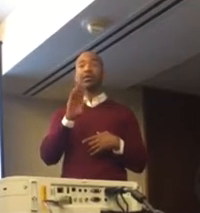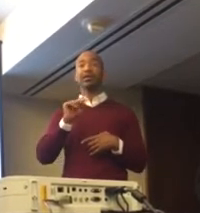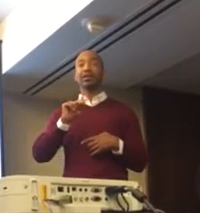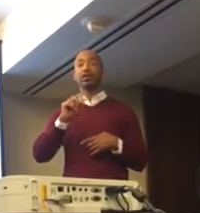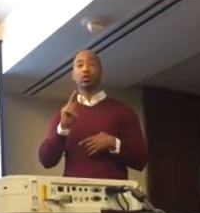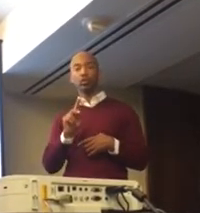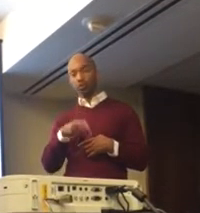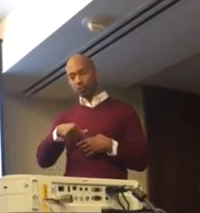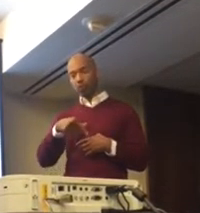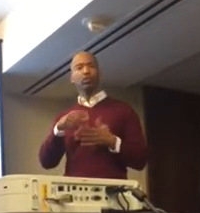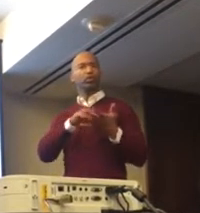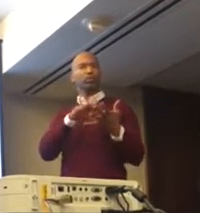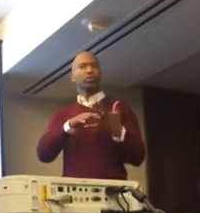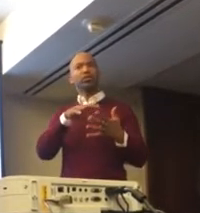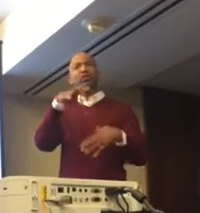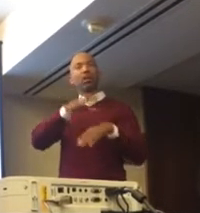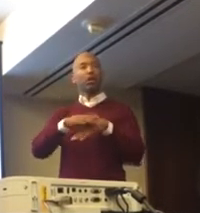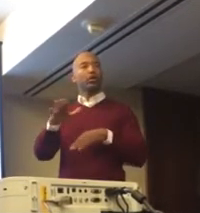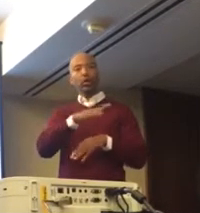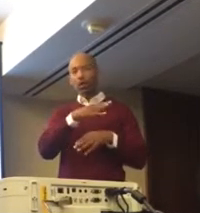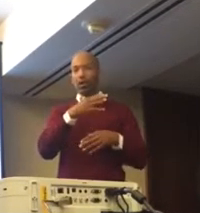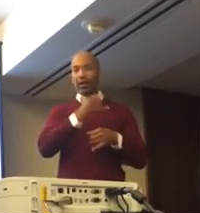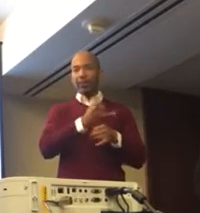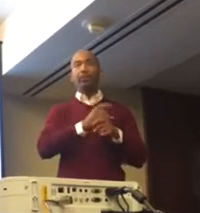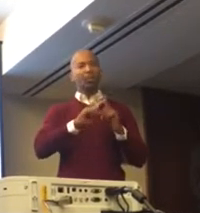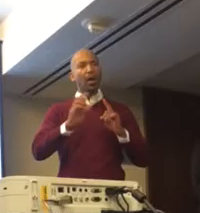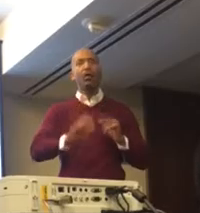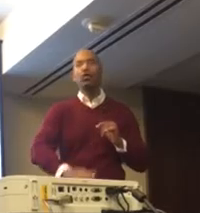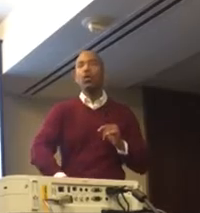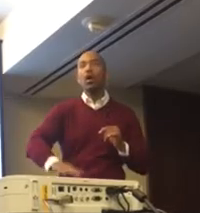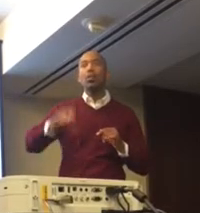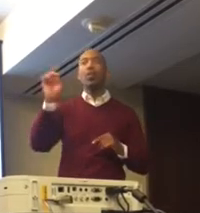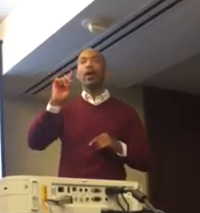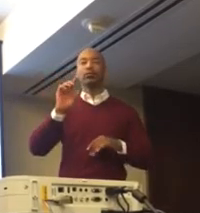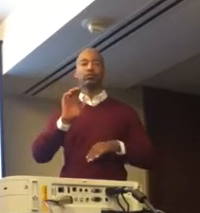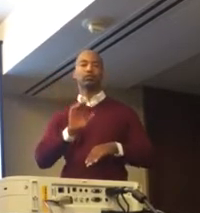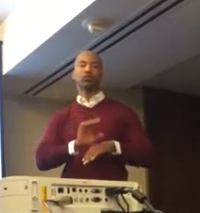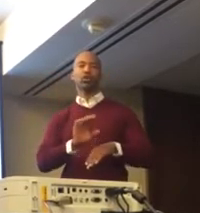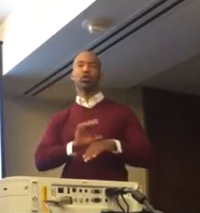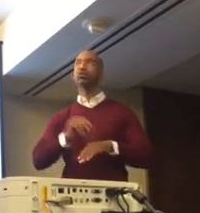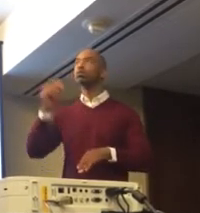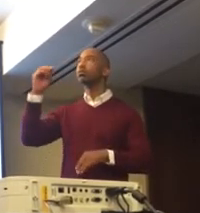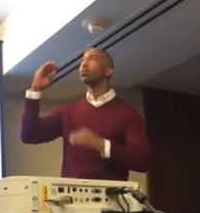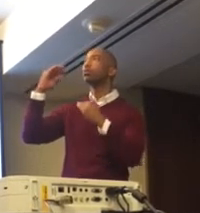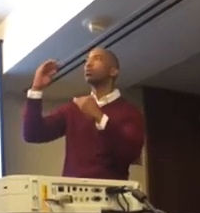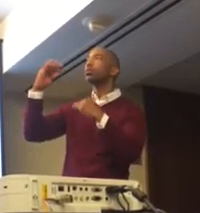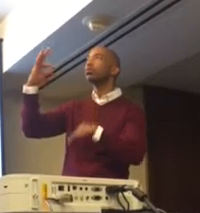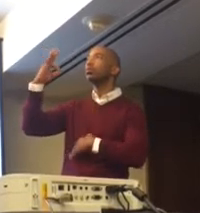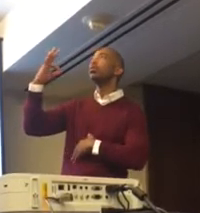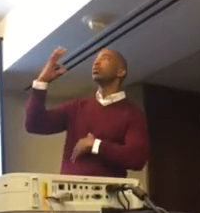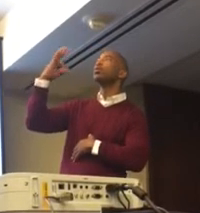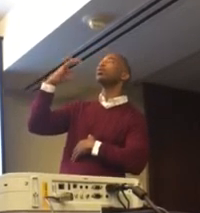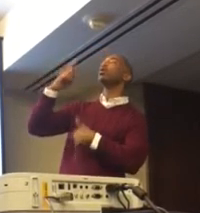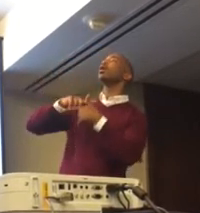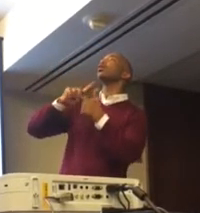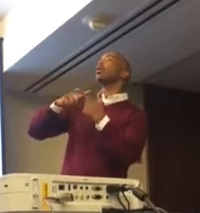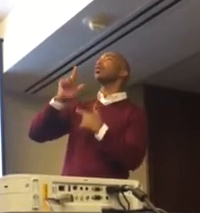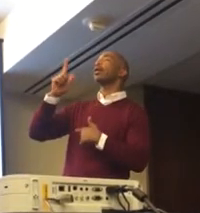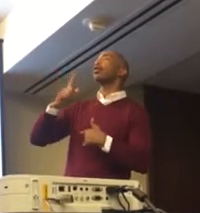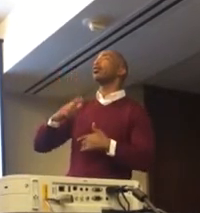students really on your campus who grew up in the church, and then when they started being more open about who they are and where they